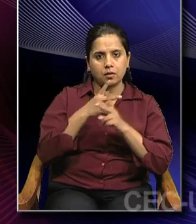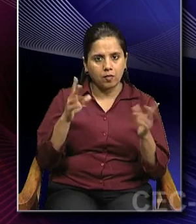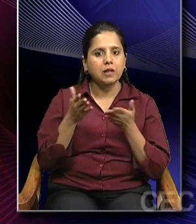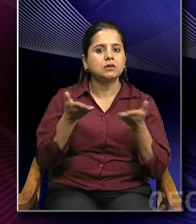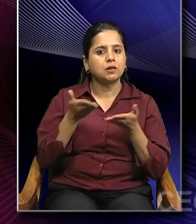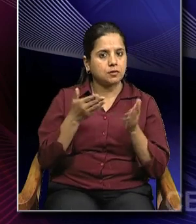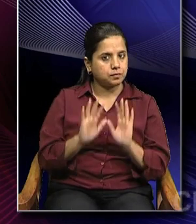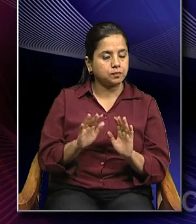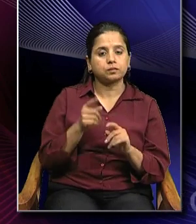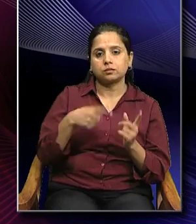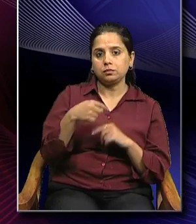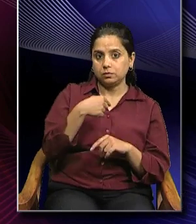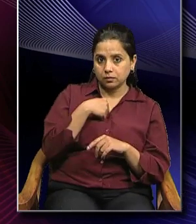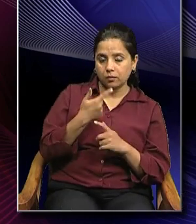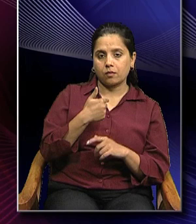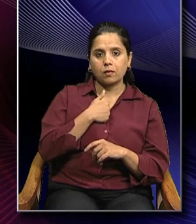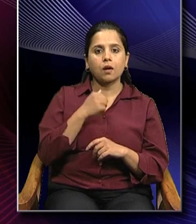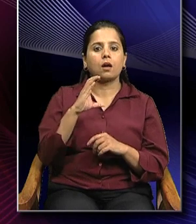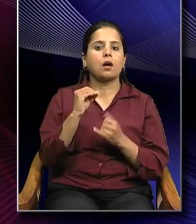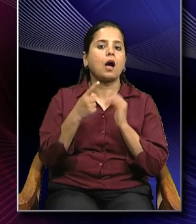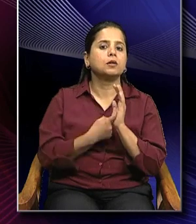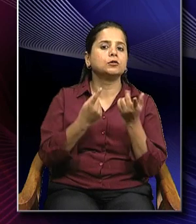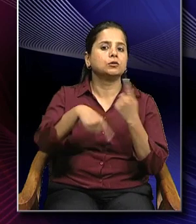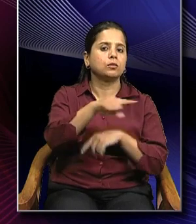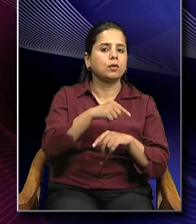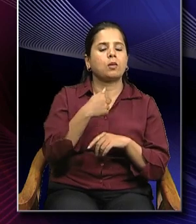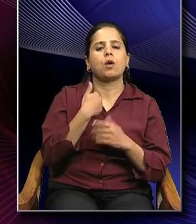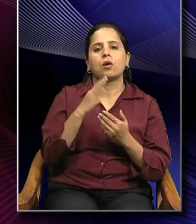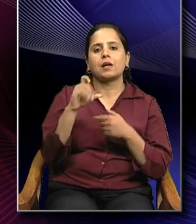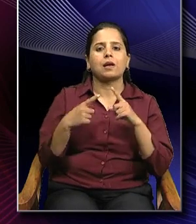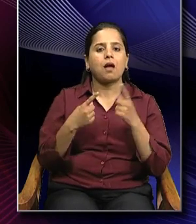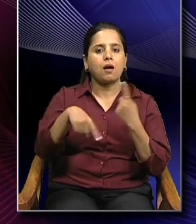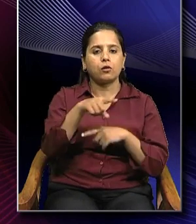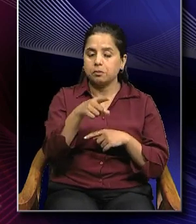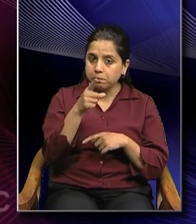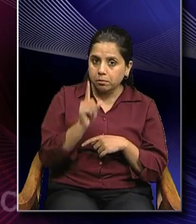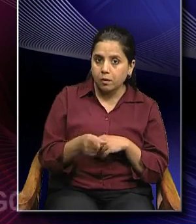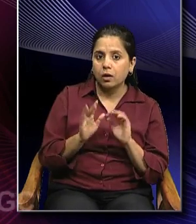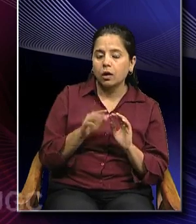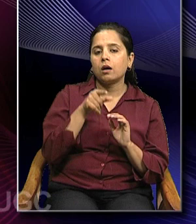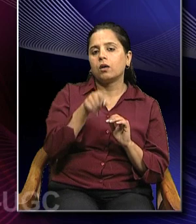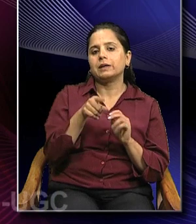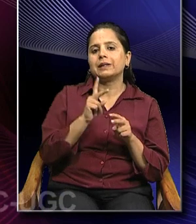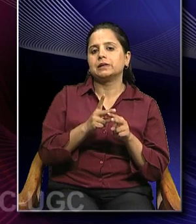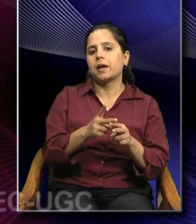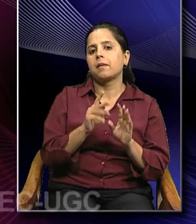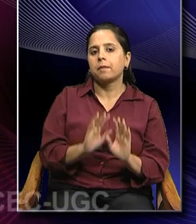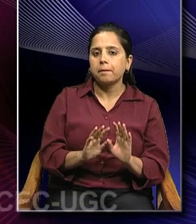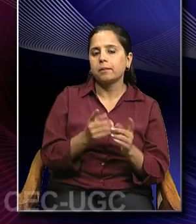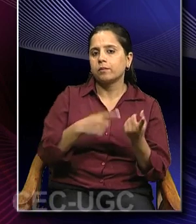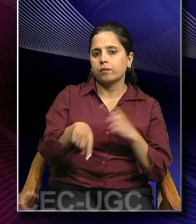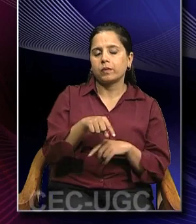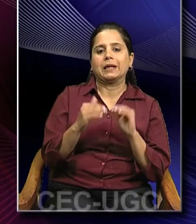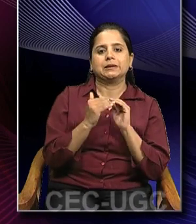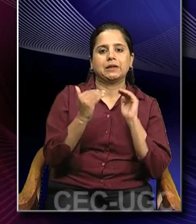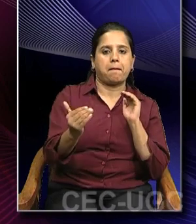services. So, me and my customers, or what you can say is my clients, they should remain, or they should be on the